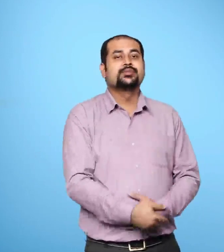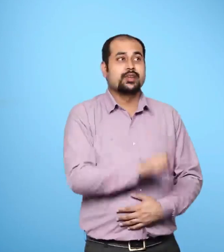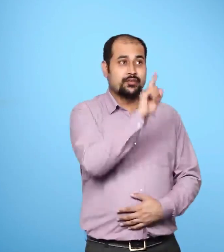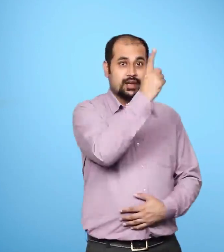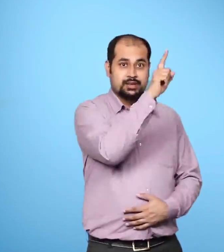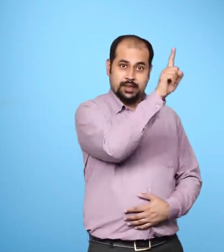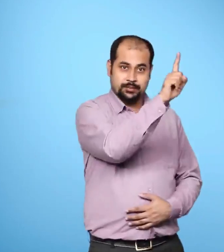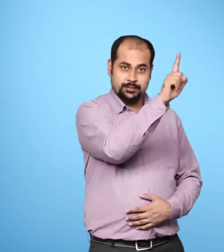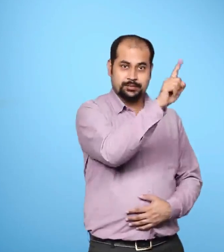first,